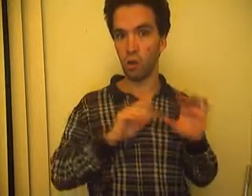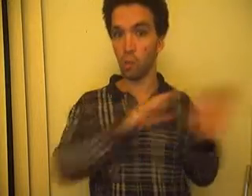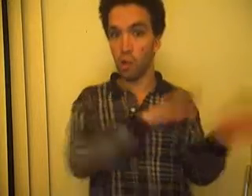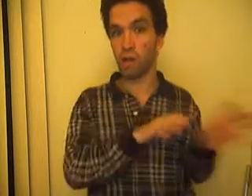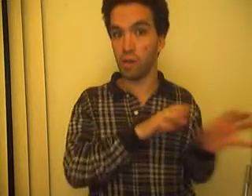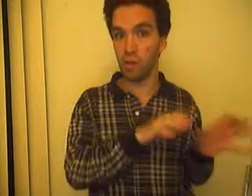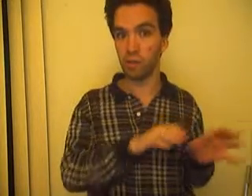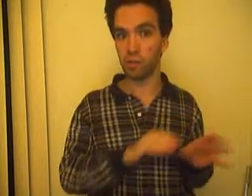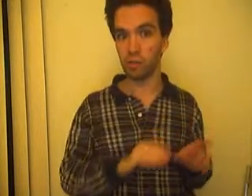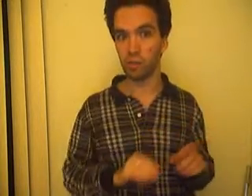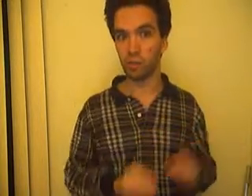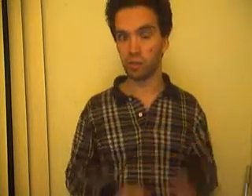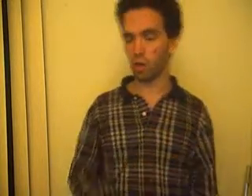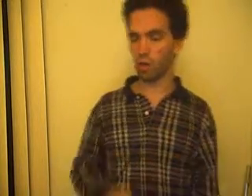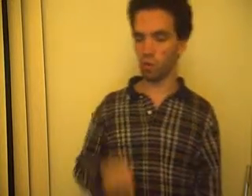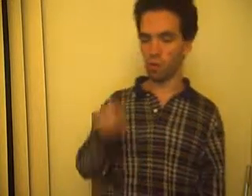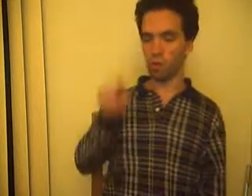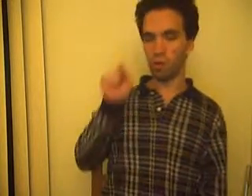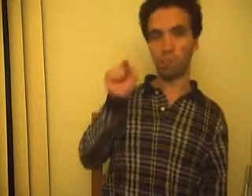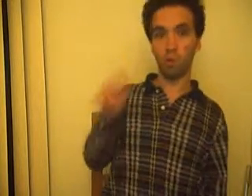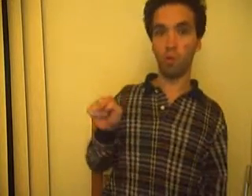where it is. So point,